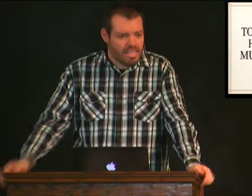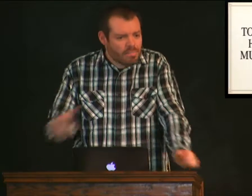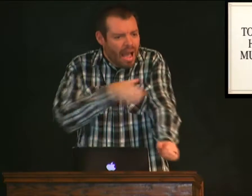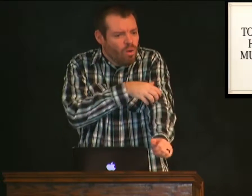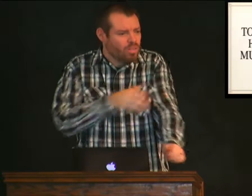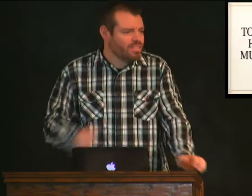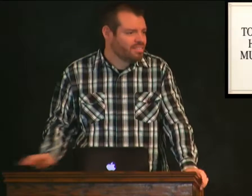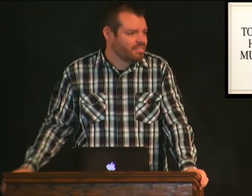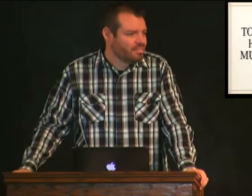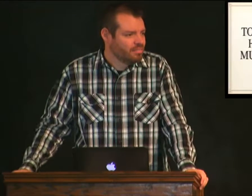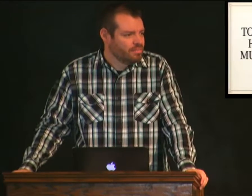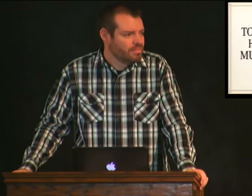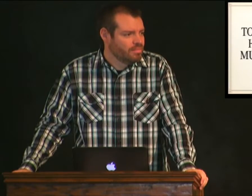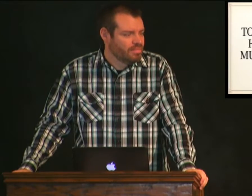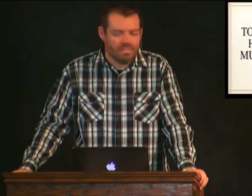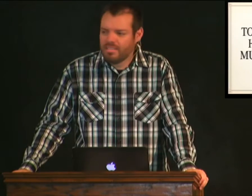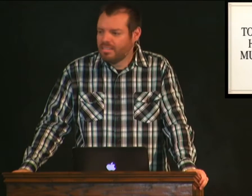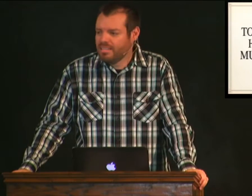It's power.